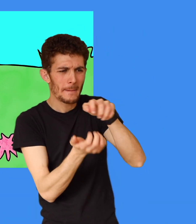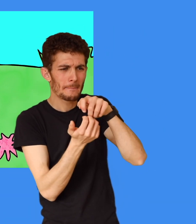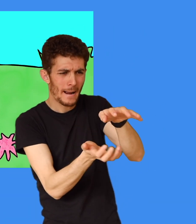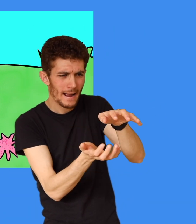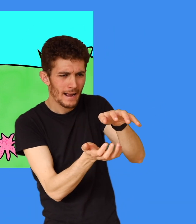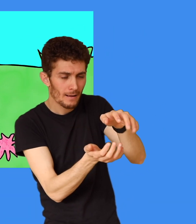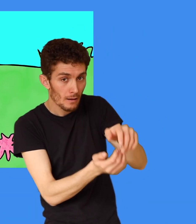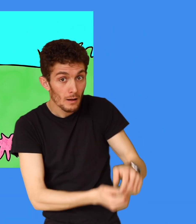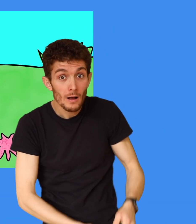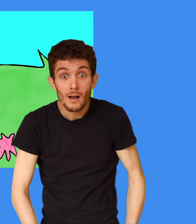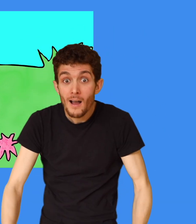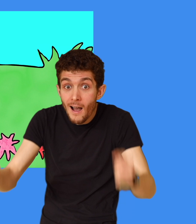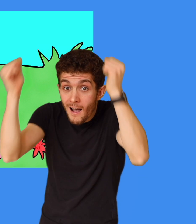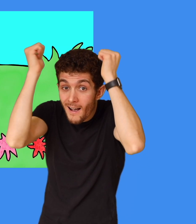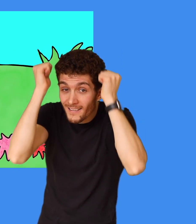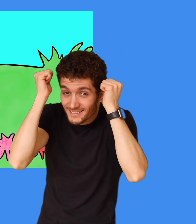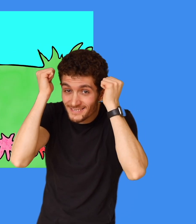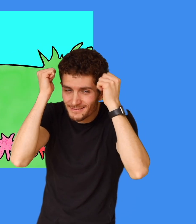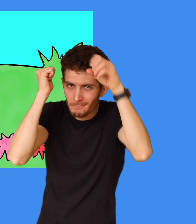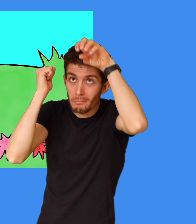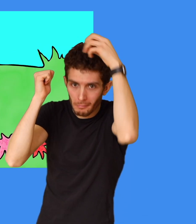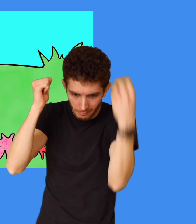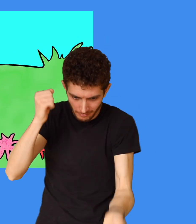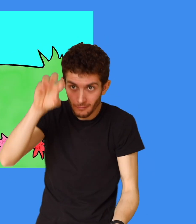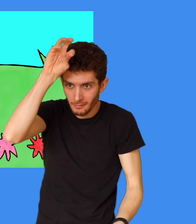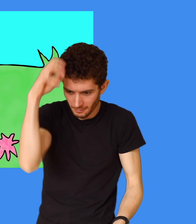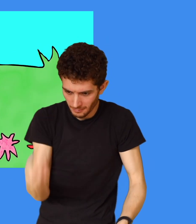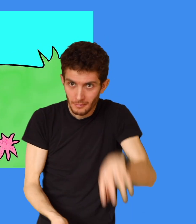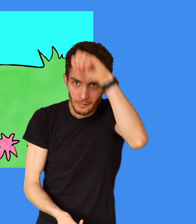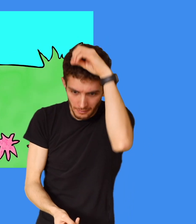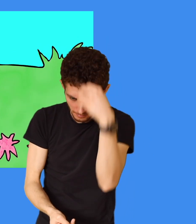Hats barked 3 times. And